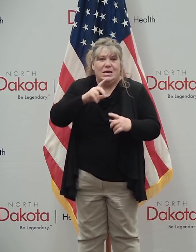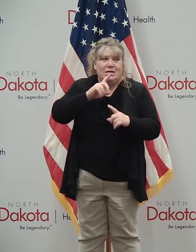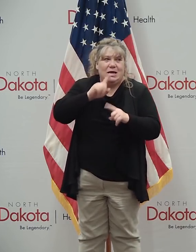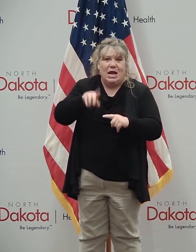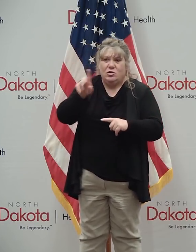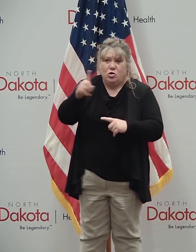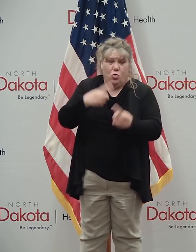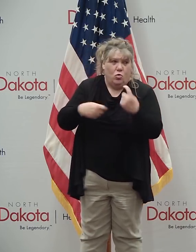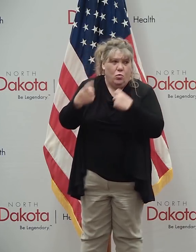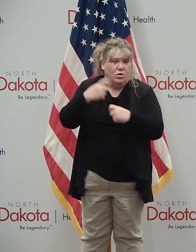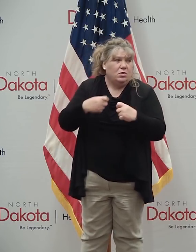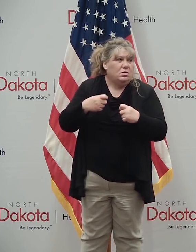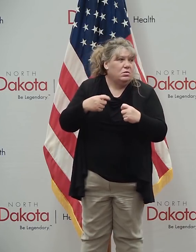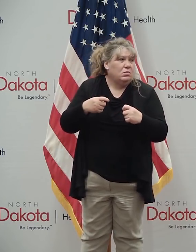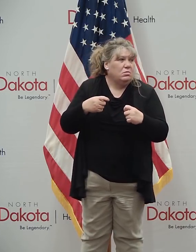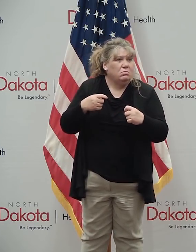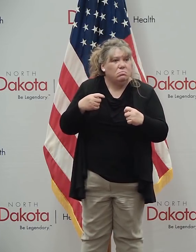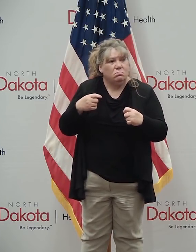we'll